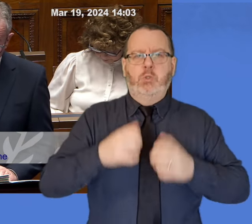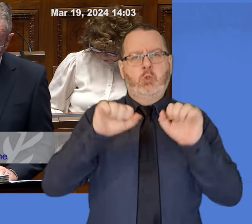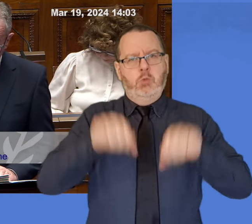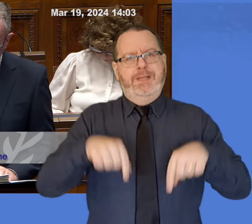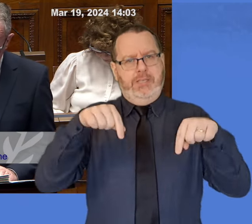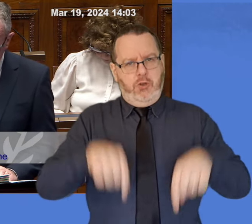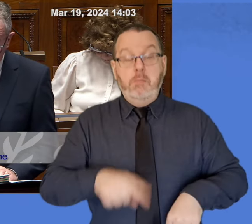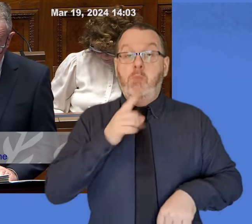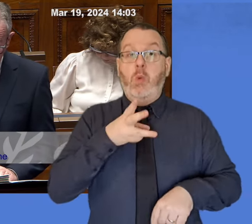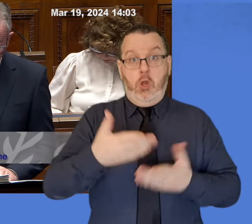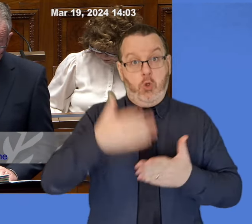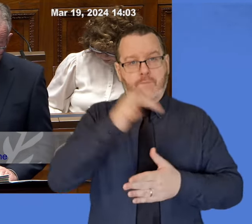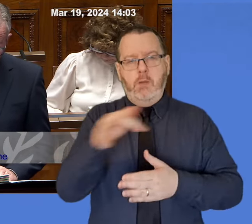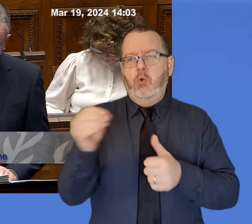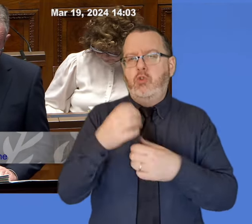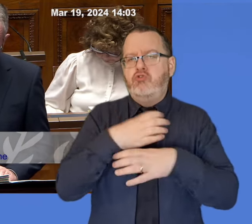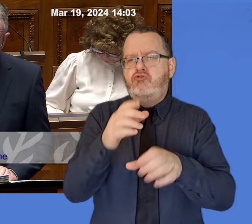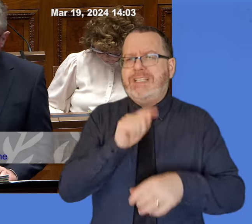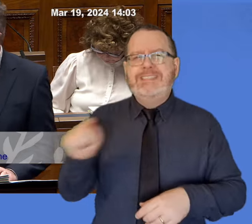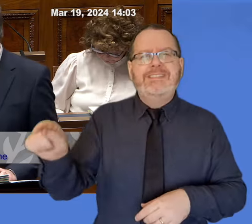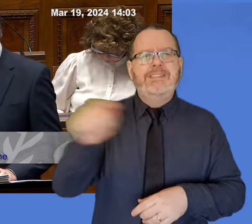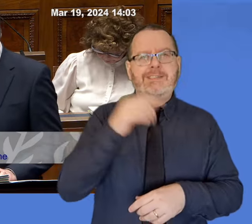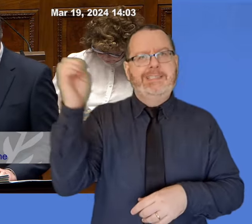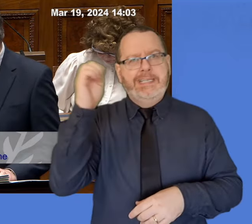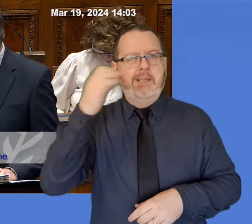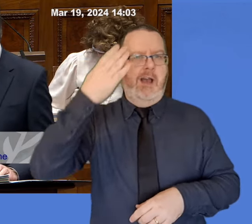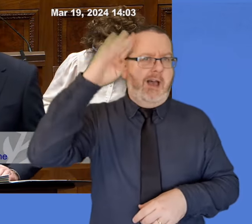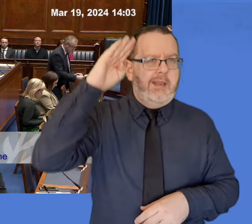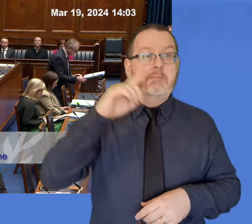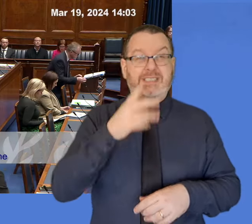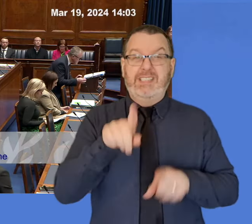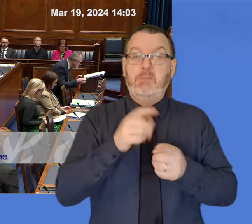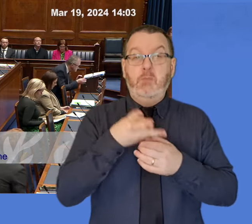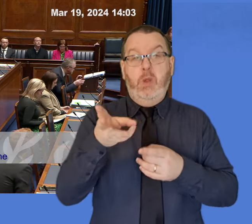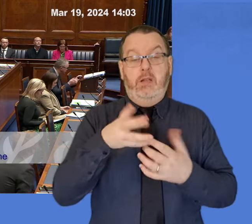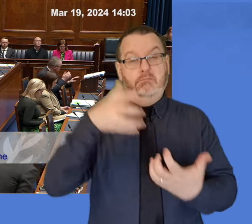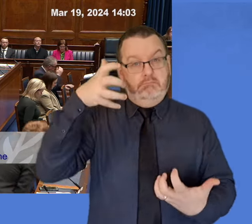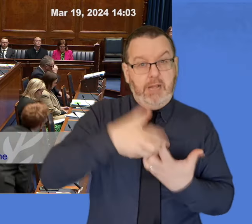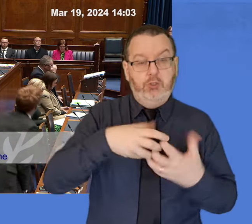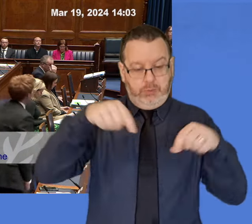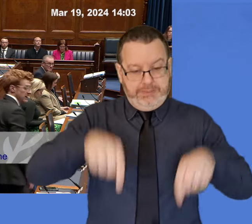learned from other schemes on these islands and address the specific needs of our own local market. Matthew Till.